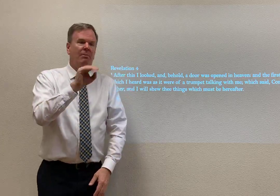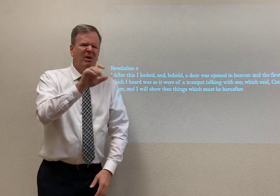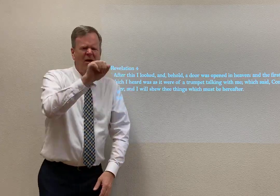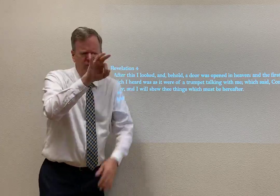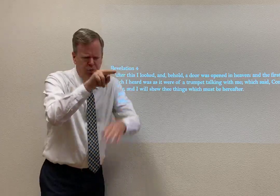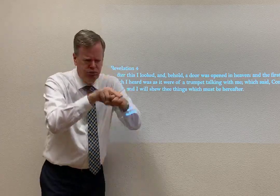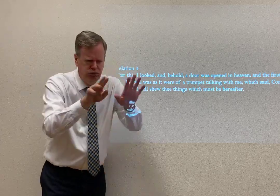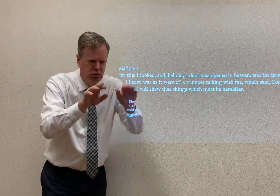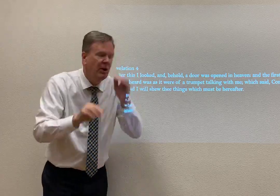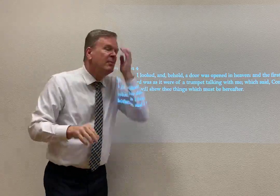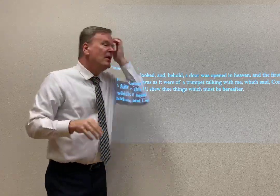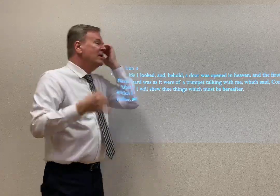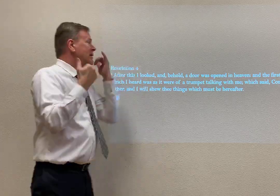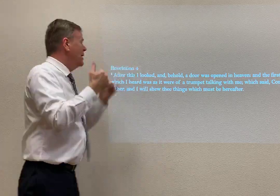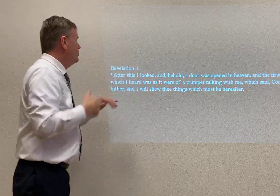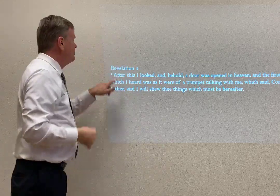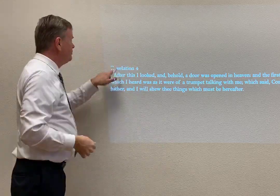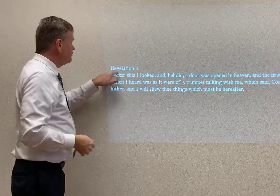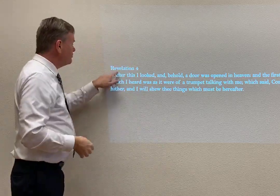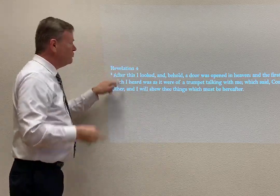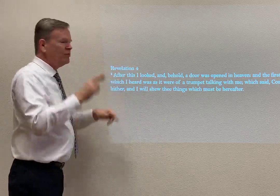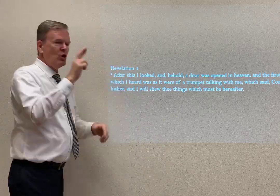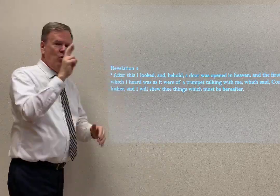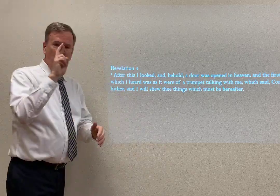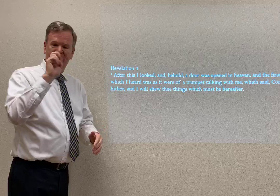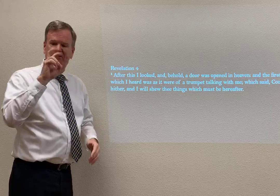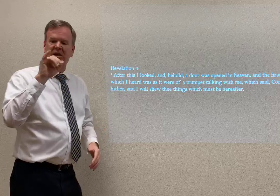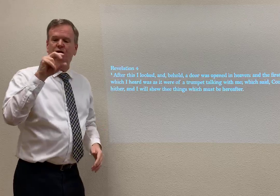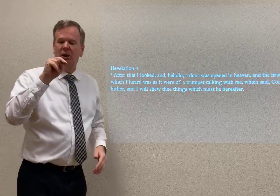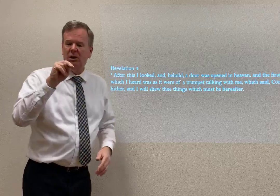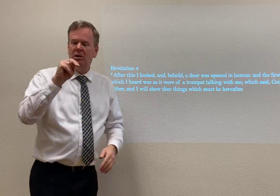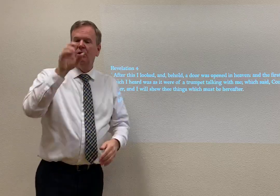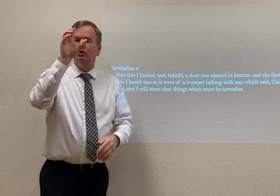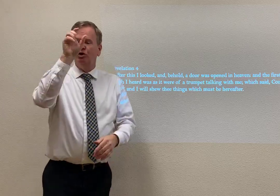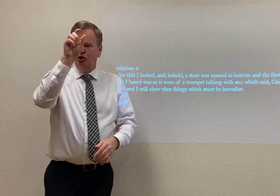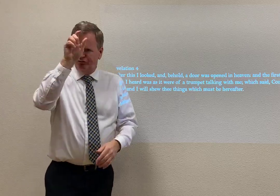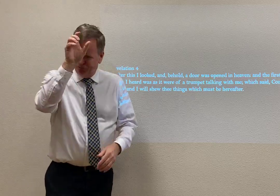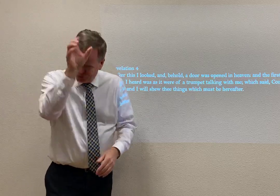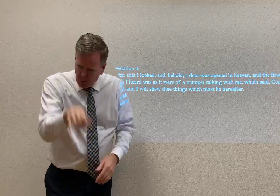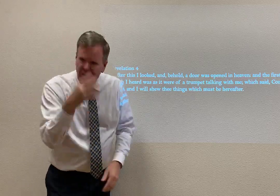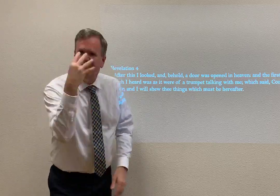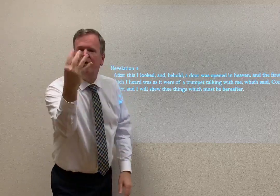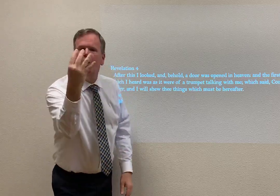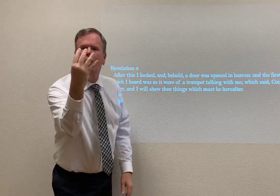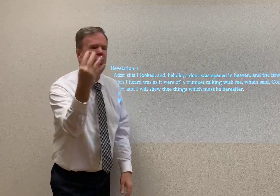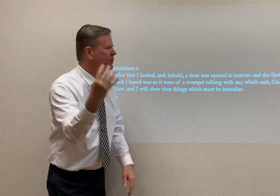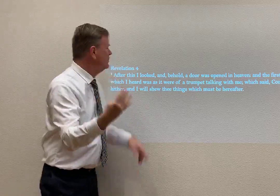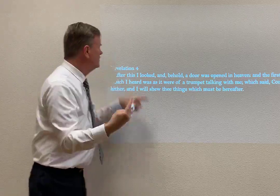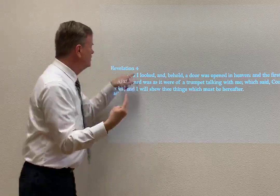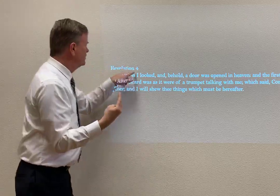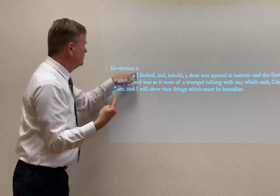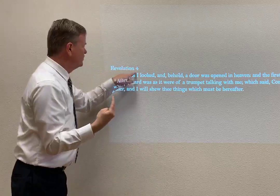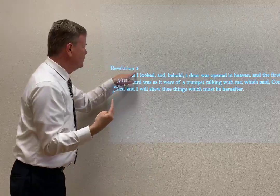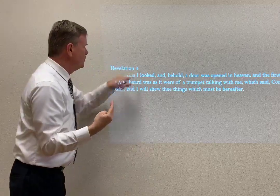symbolism. Okay. So you have the book of Revelation, chapter 4.